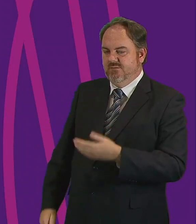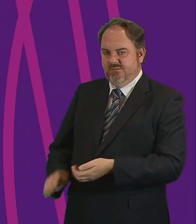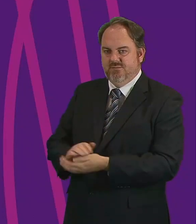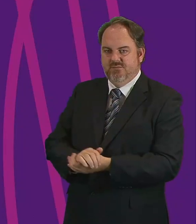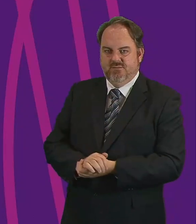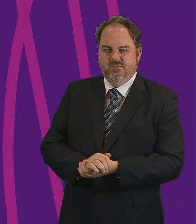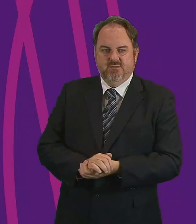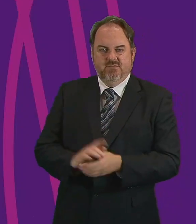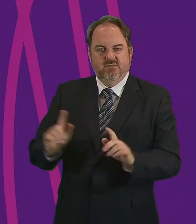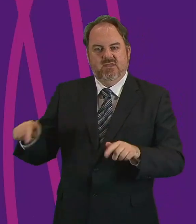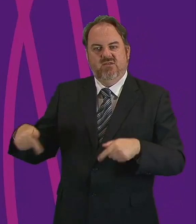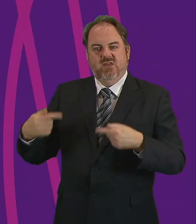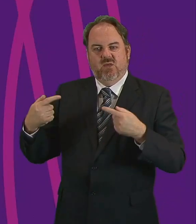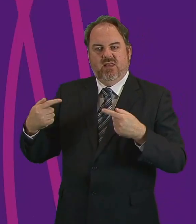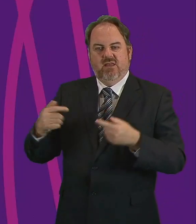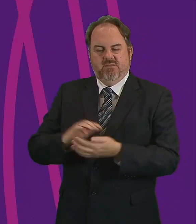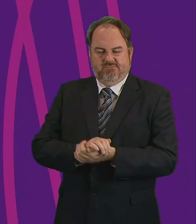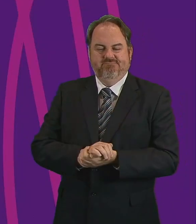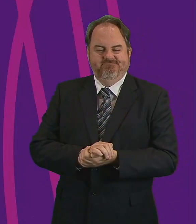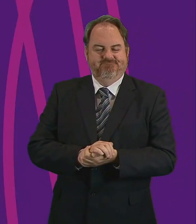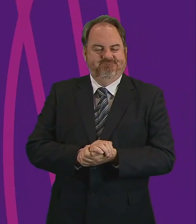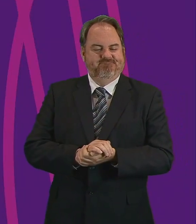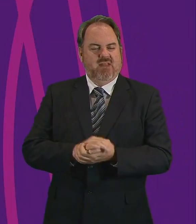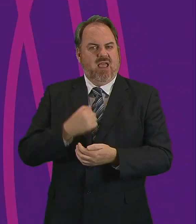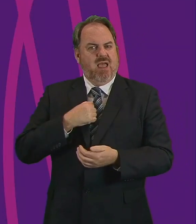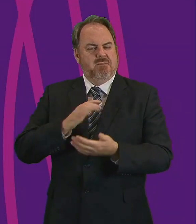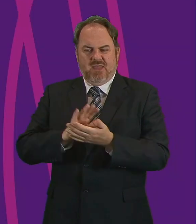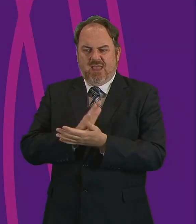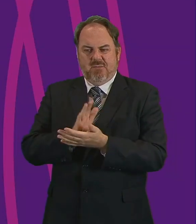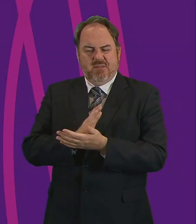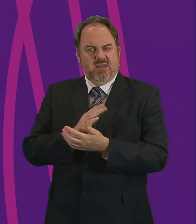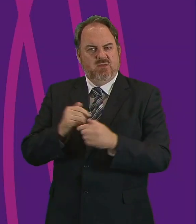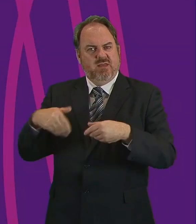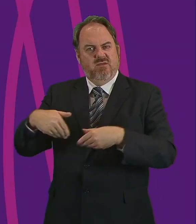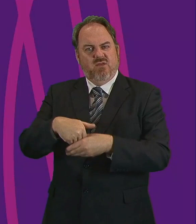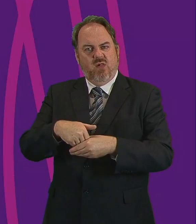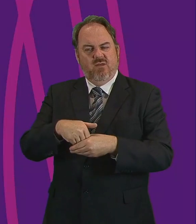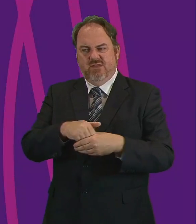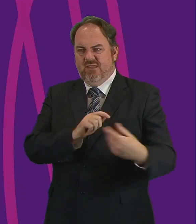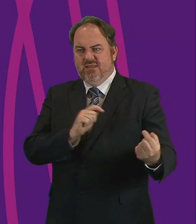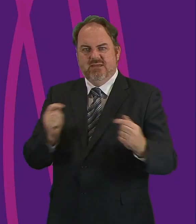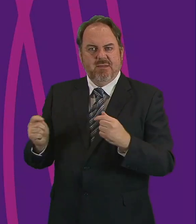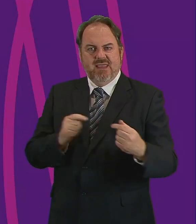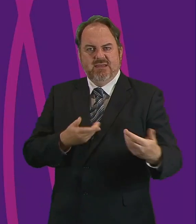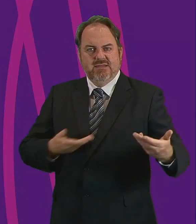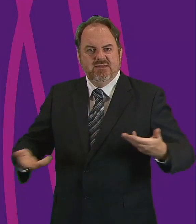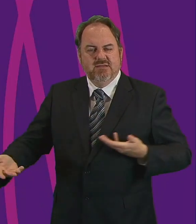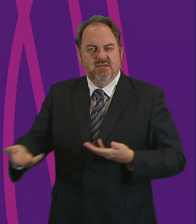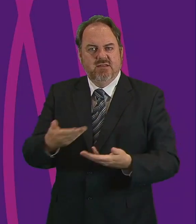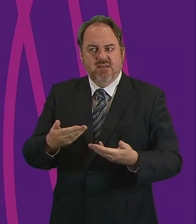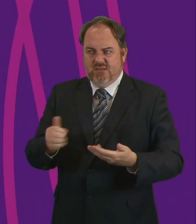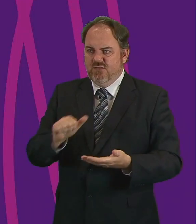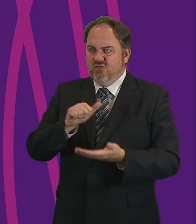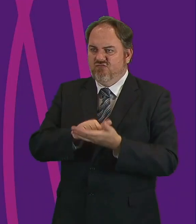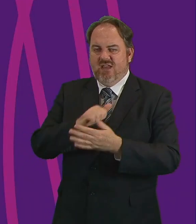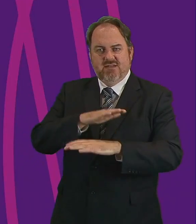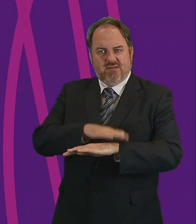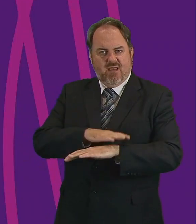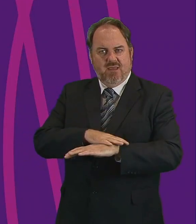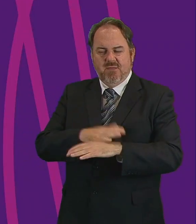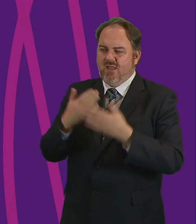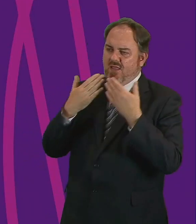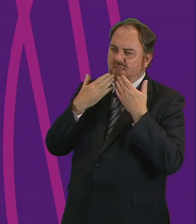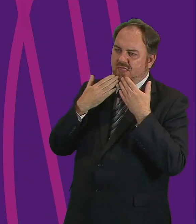Thank you, Presiding Officer. I'm very glad we're having this debate this afternoon. I think it comes at just the right moment, and I sincerely thank party